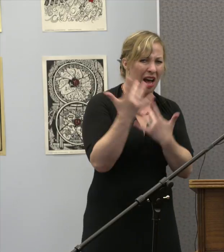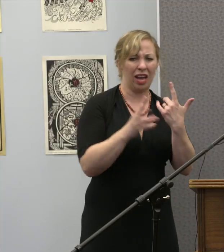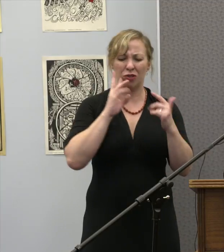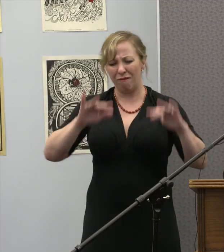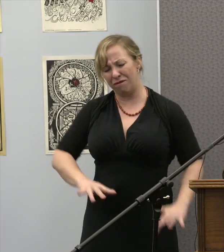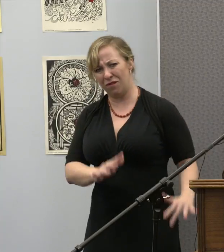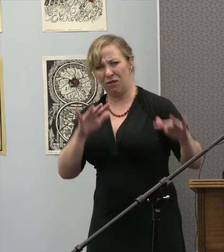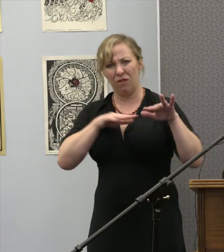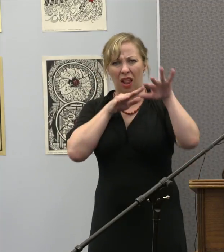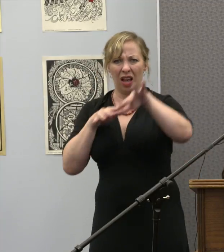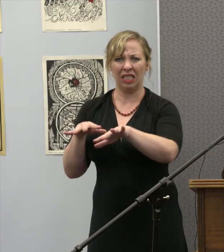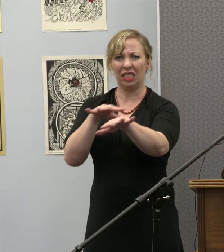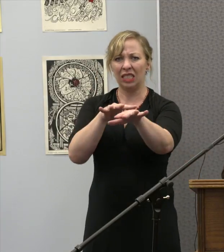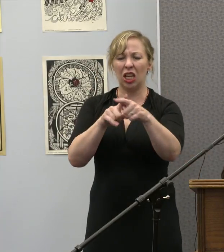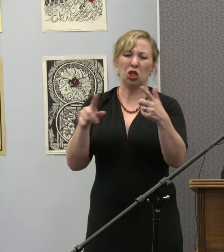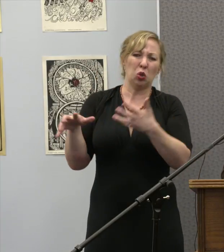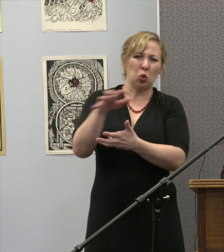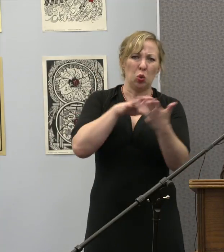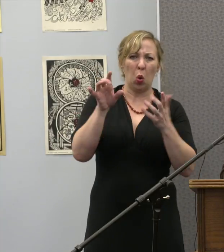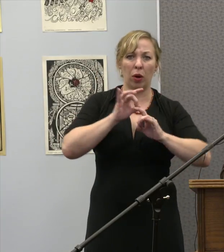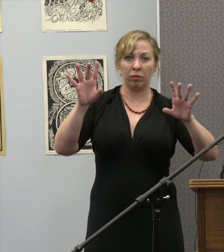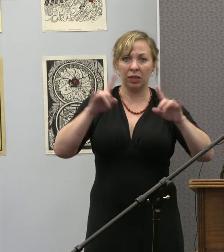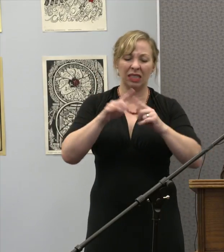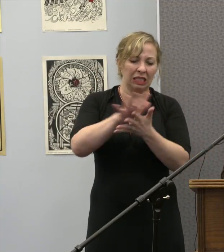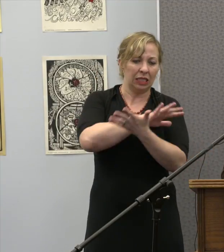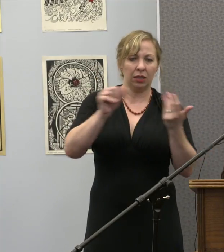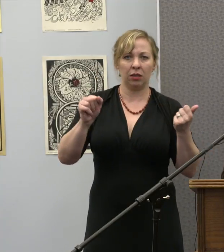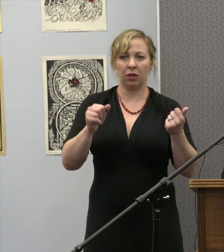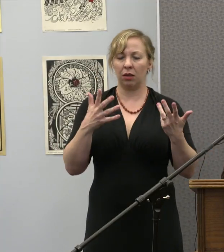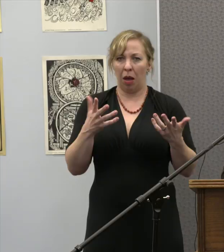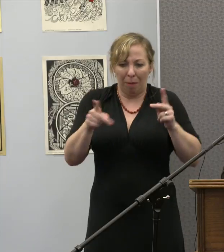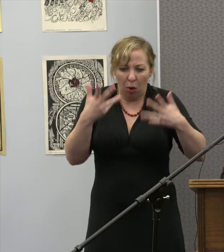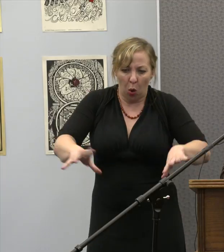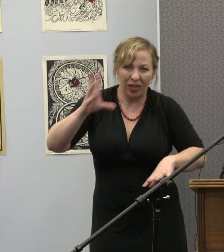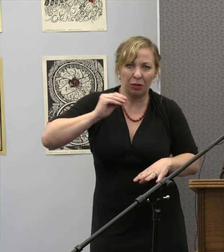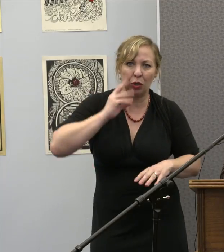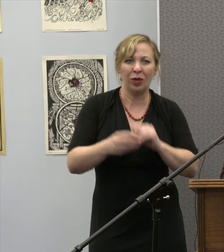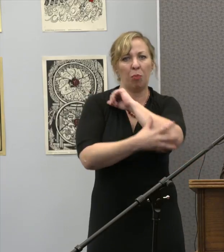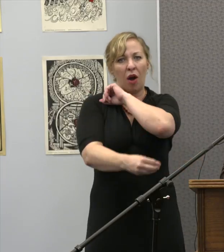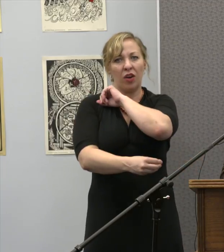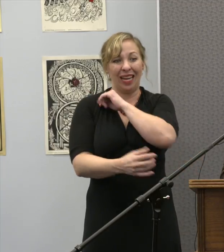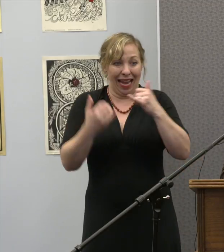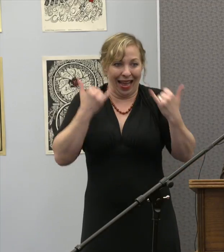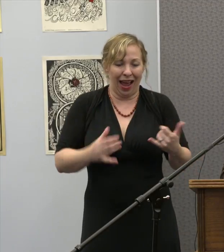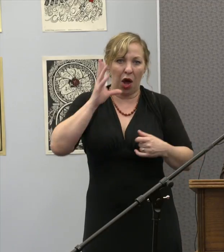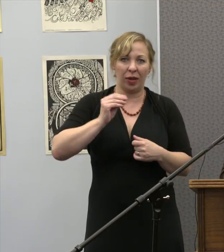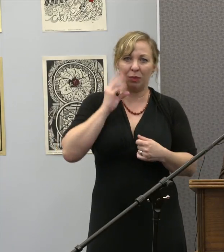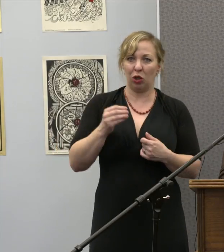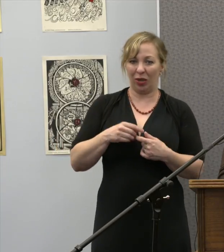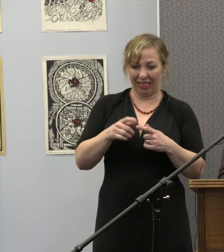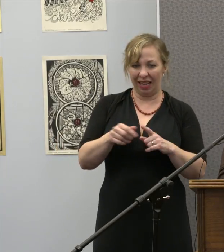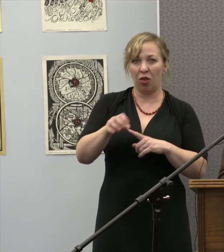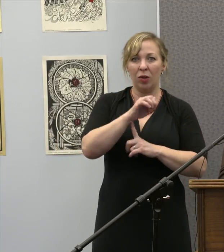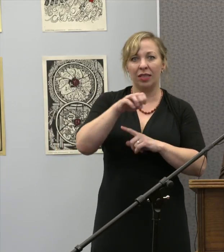storms. And everywhere, the people already rendered vulnerable by poverty and racism bear the brunt of climate disasters. And in many